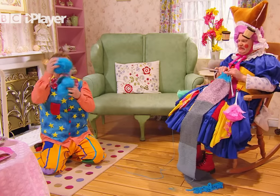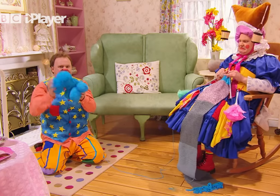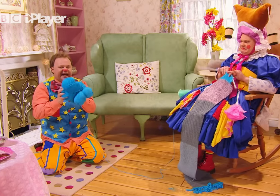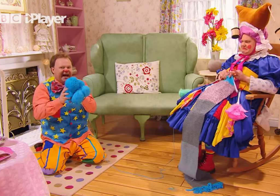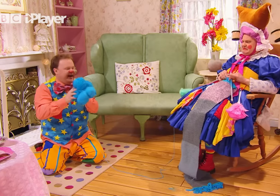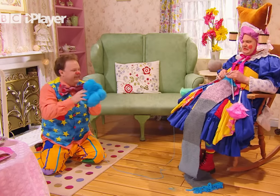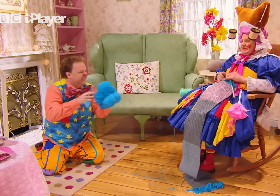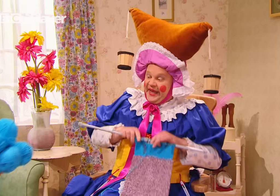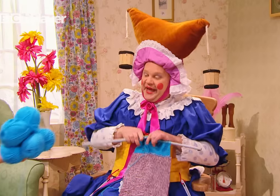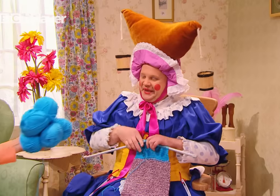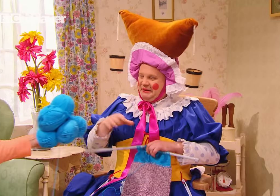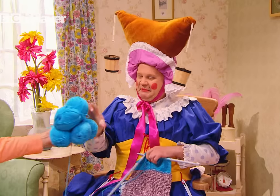there you go.